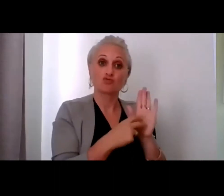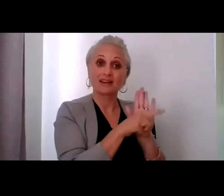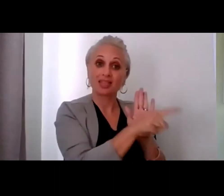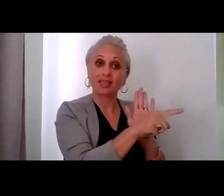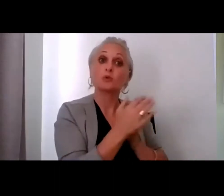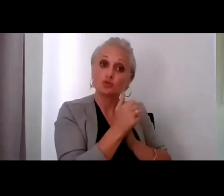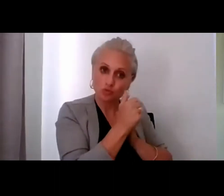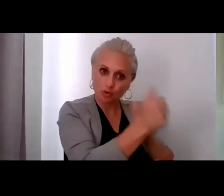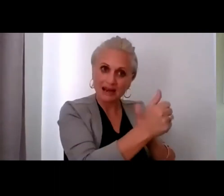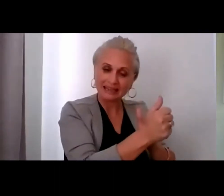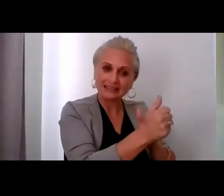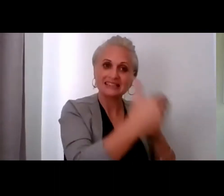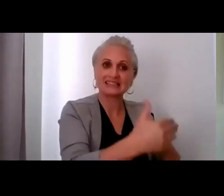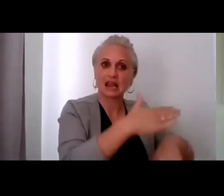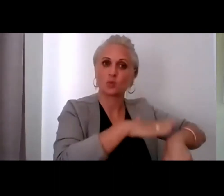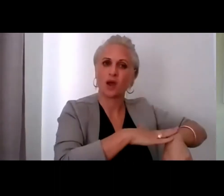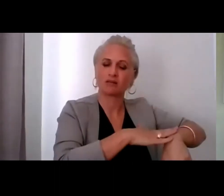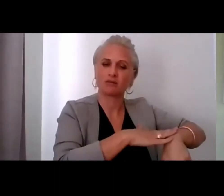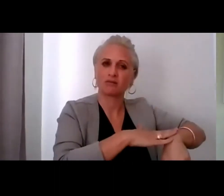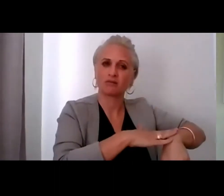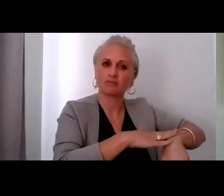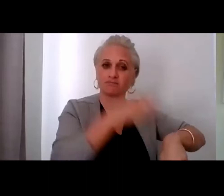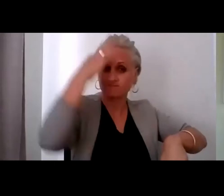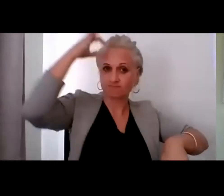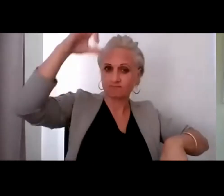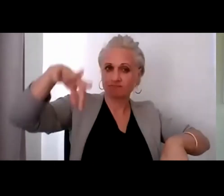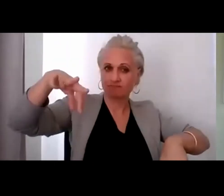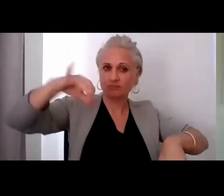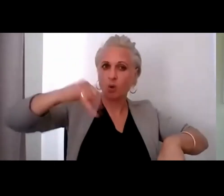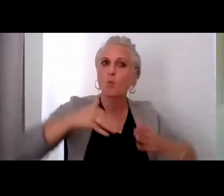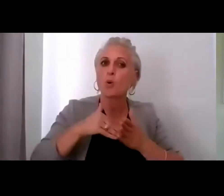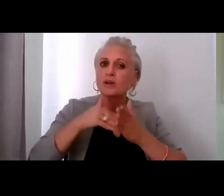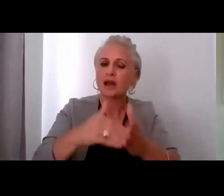process? What would help you get the best results?